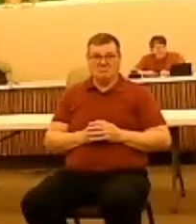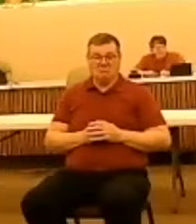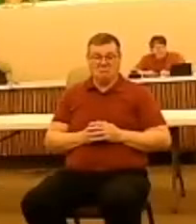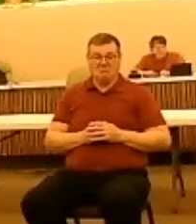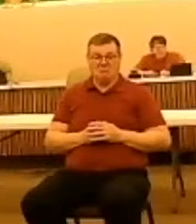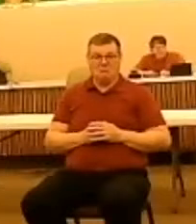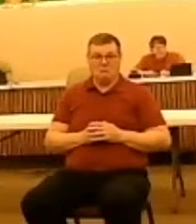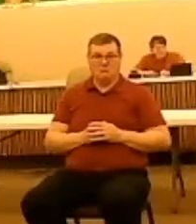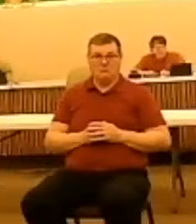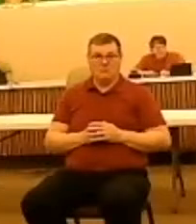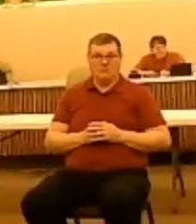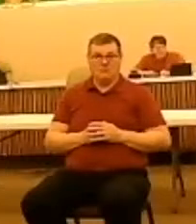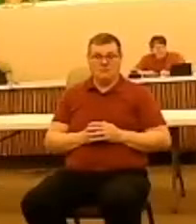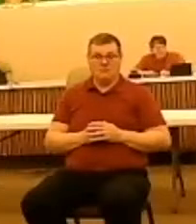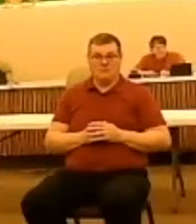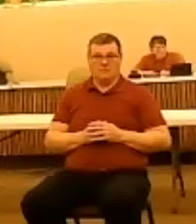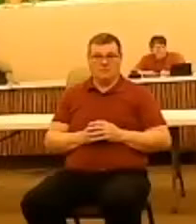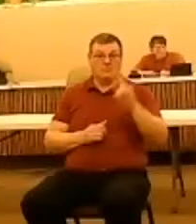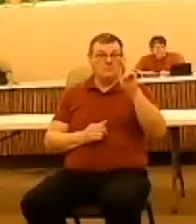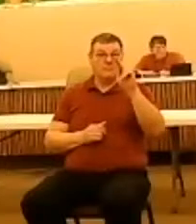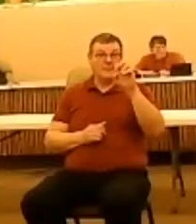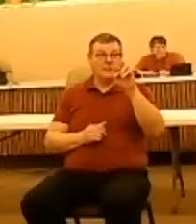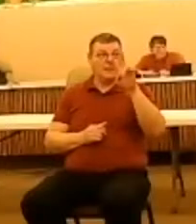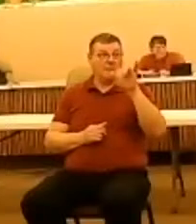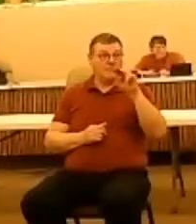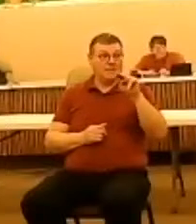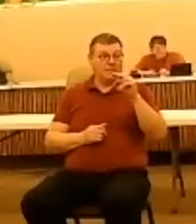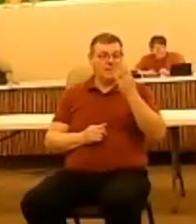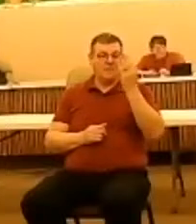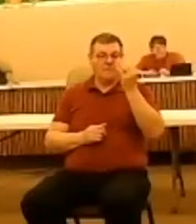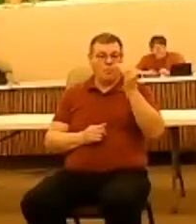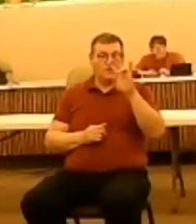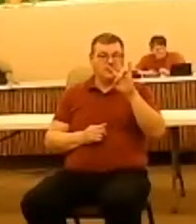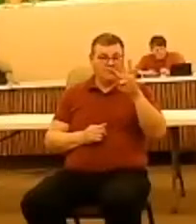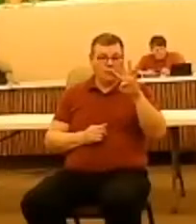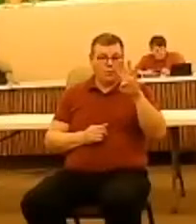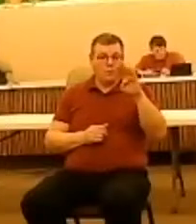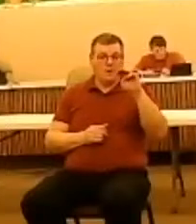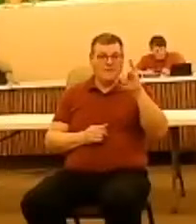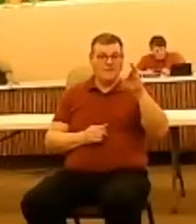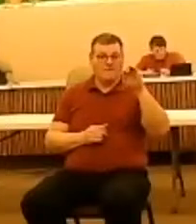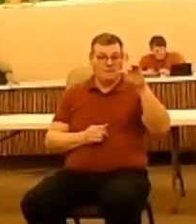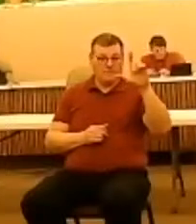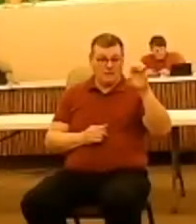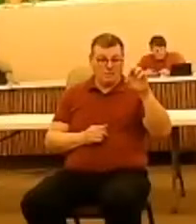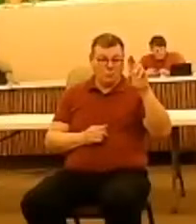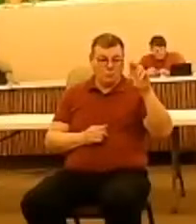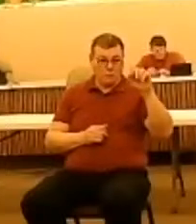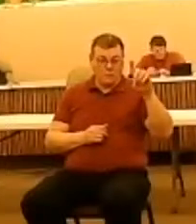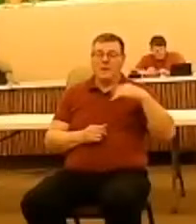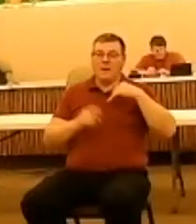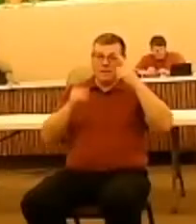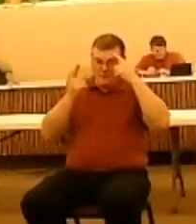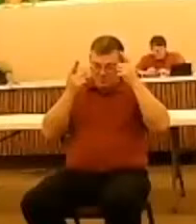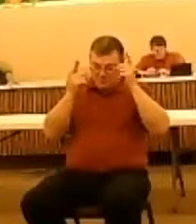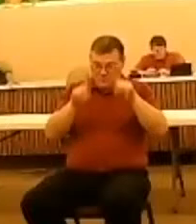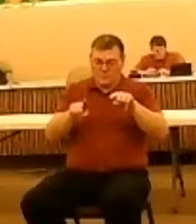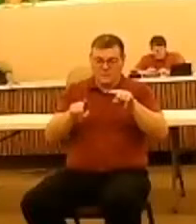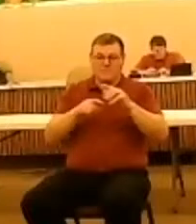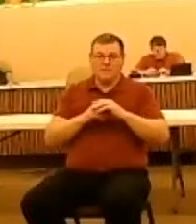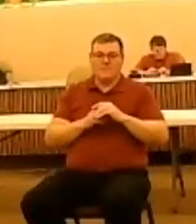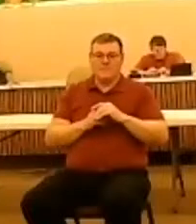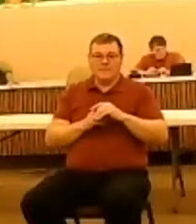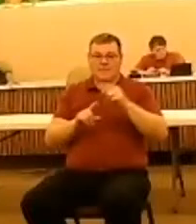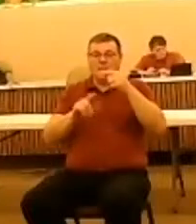Kevin? Kevin Yost, 1474 Middle Road. I agree with limiting car